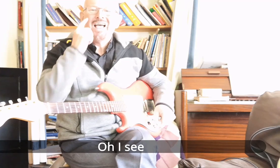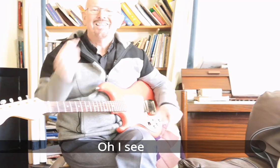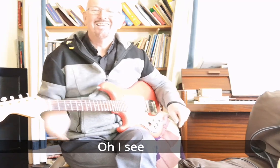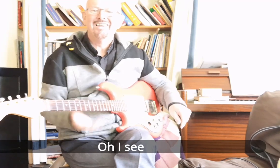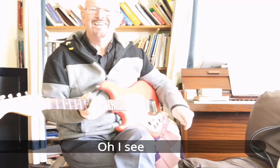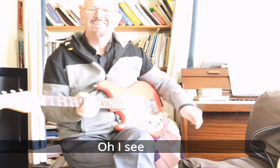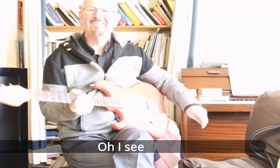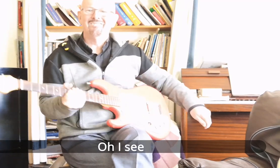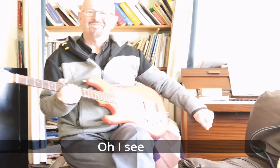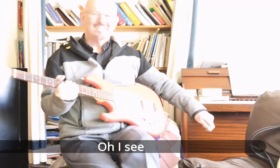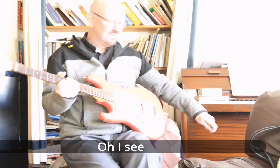I see.